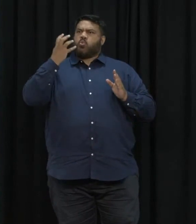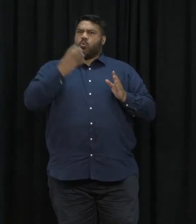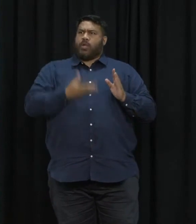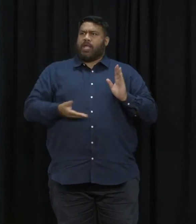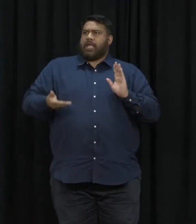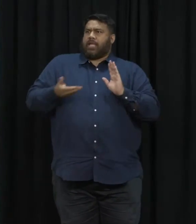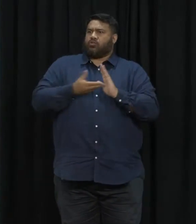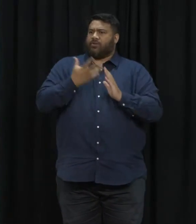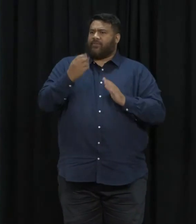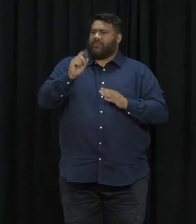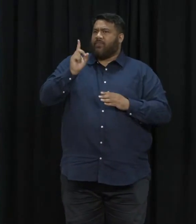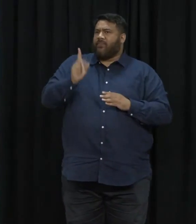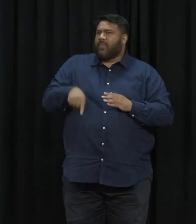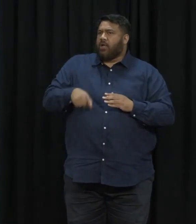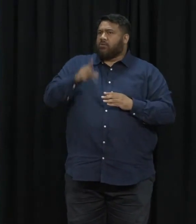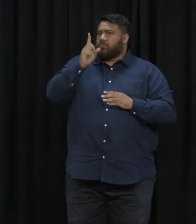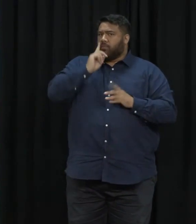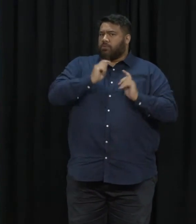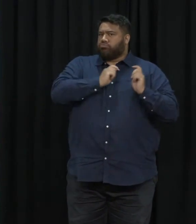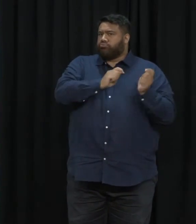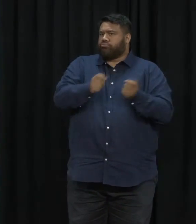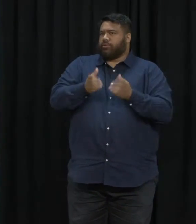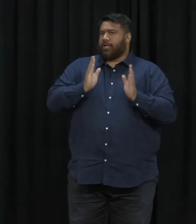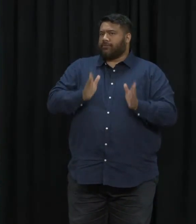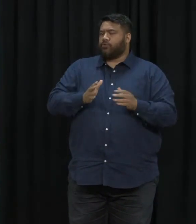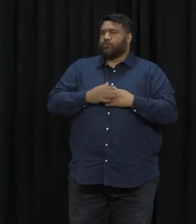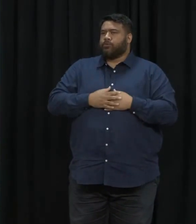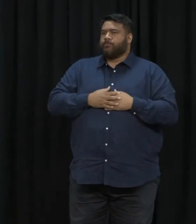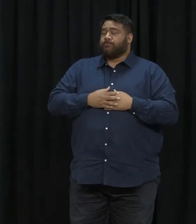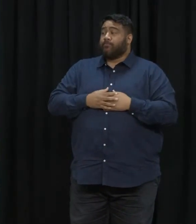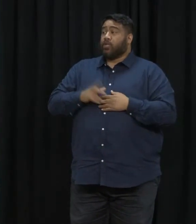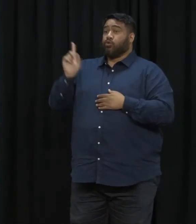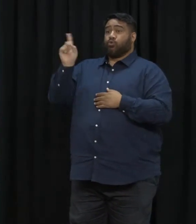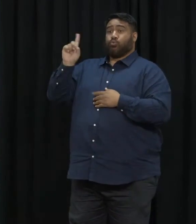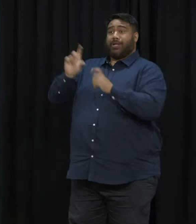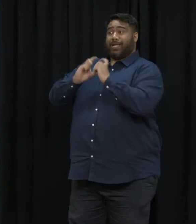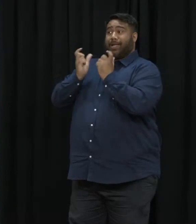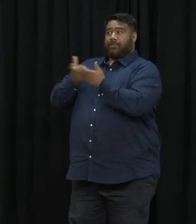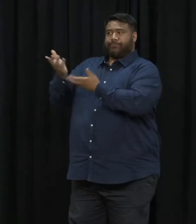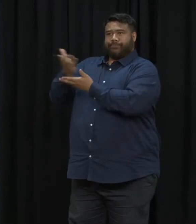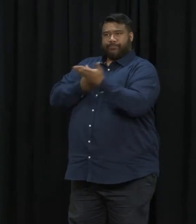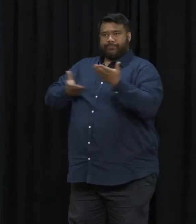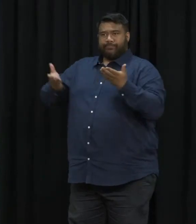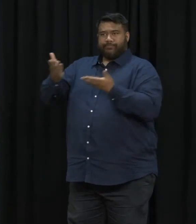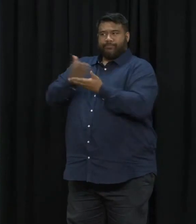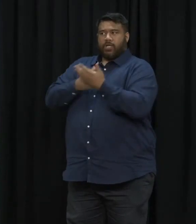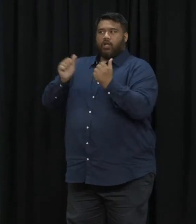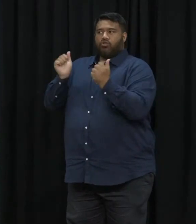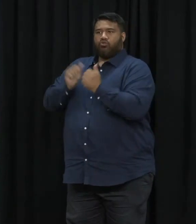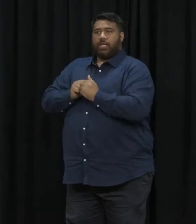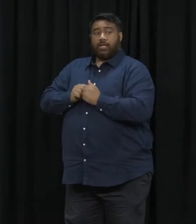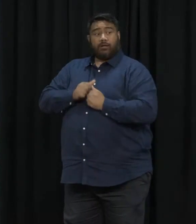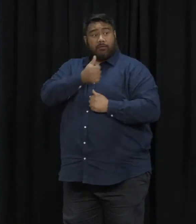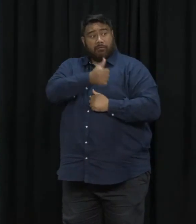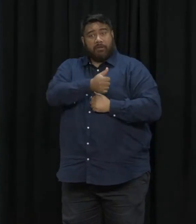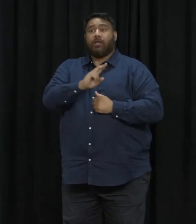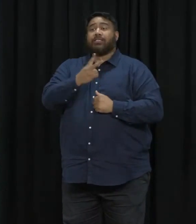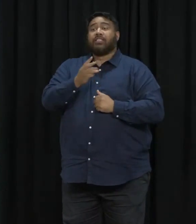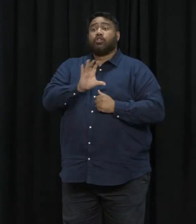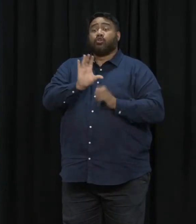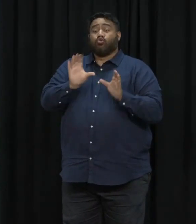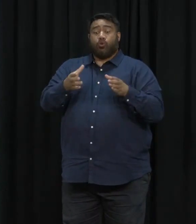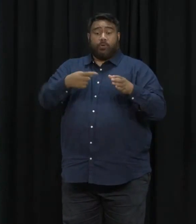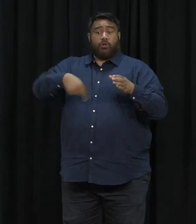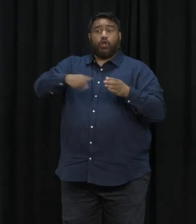people to that vaccination program. Cabinet today confirmed that the next group after border workers and their